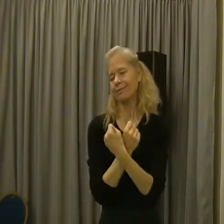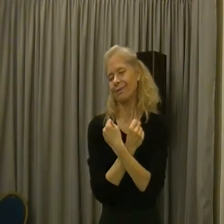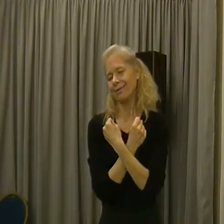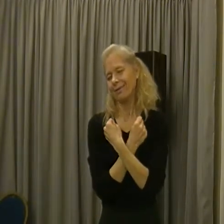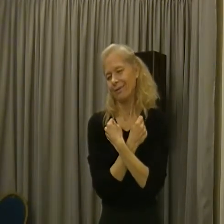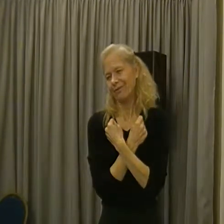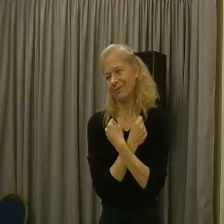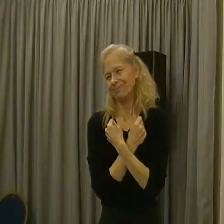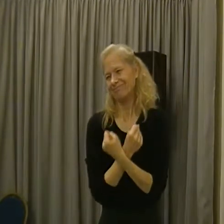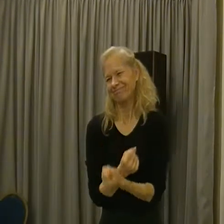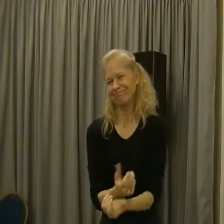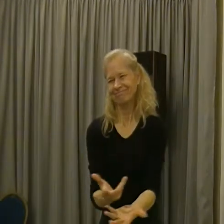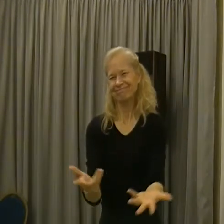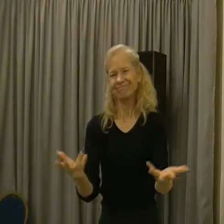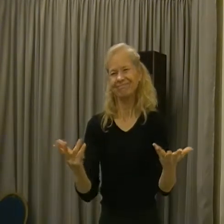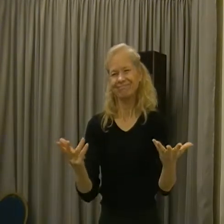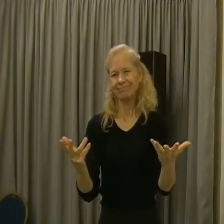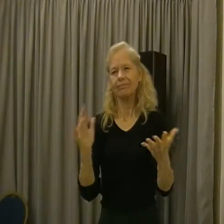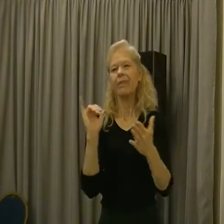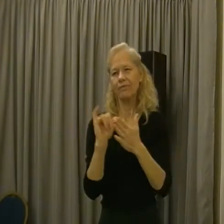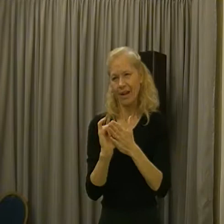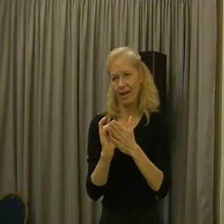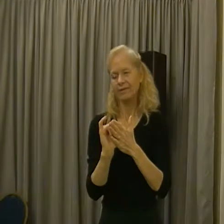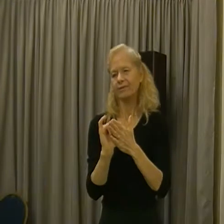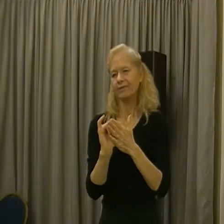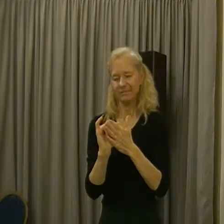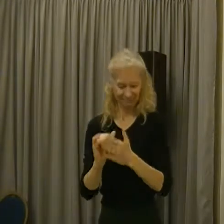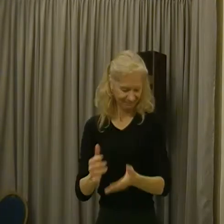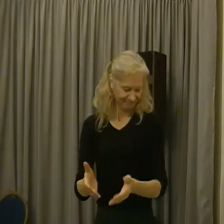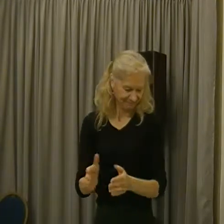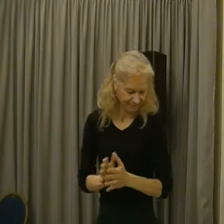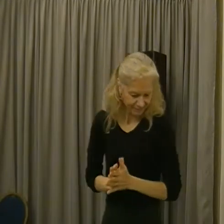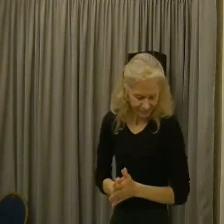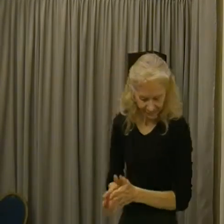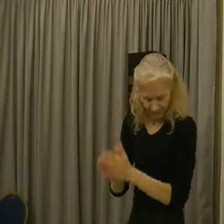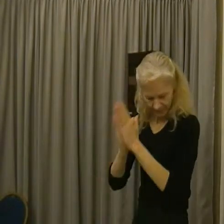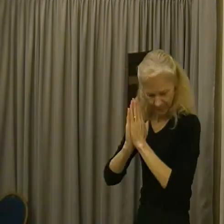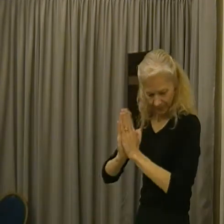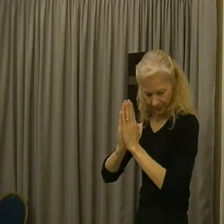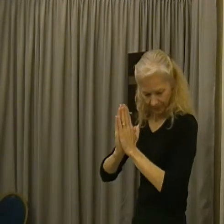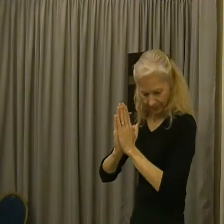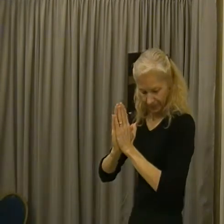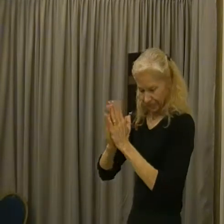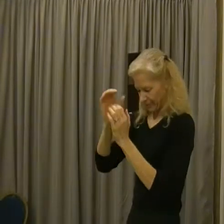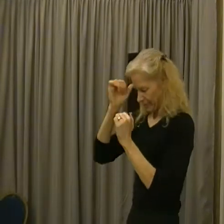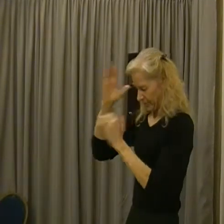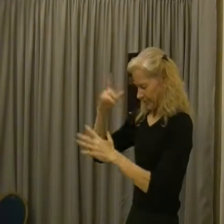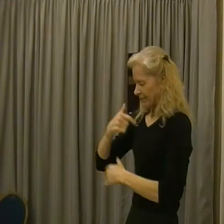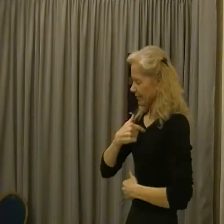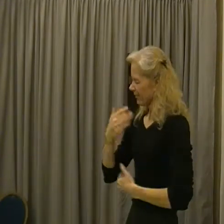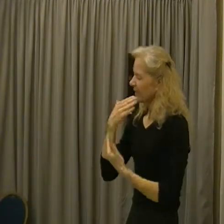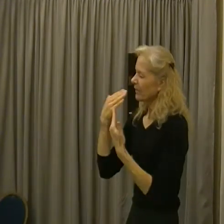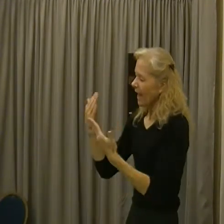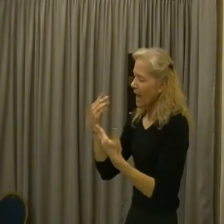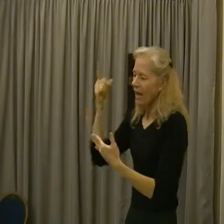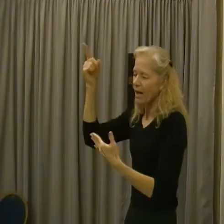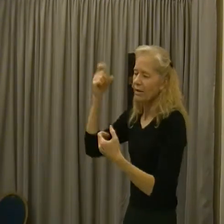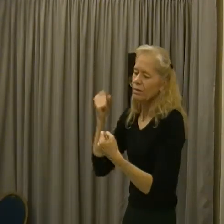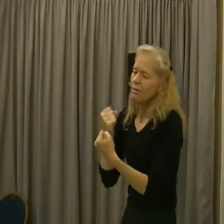name. I praise you and thank you for your loving kindness, righteousness, and judgment. Dear God,